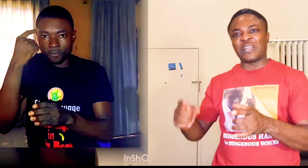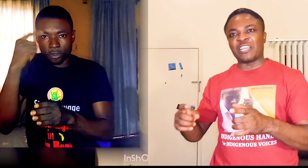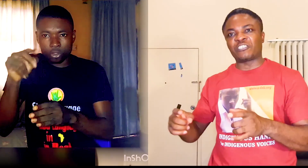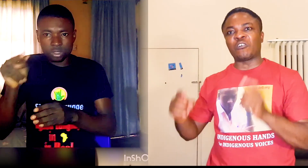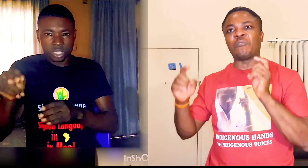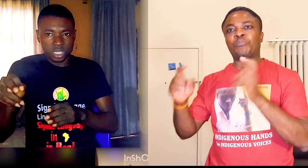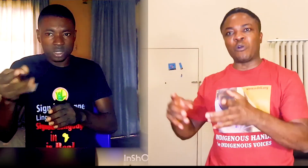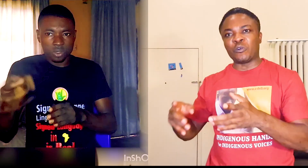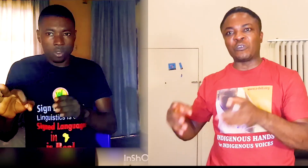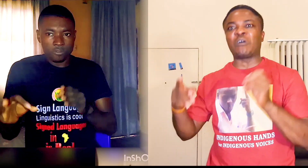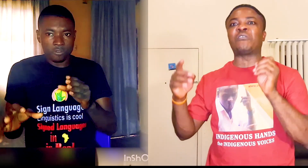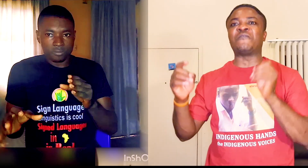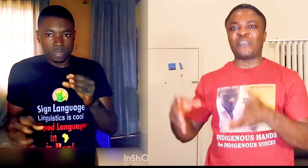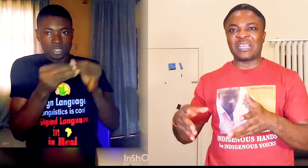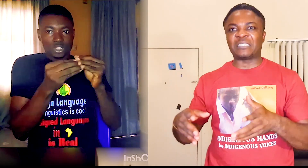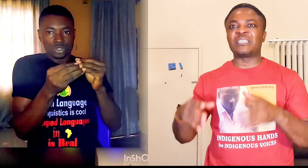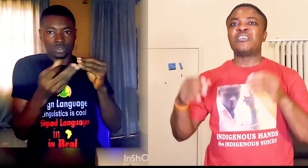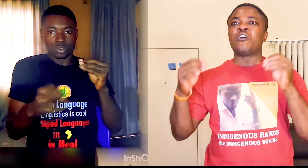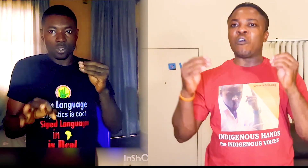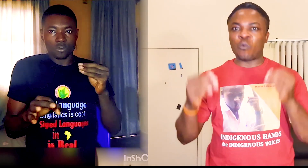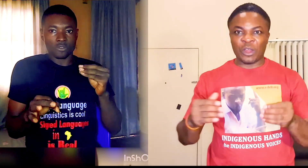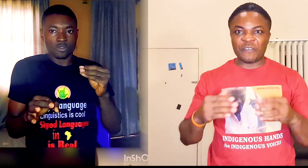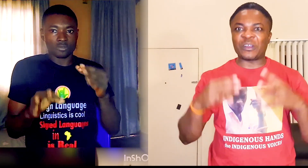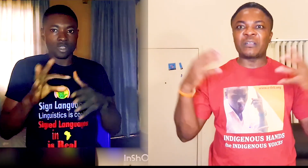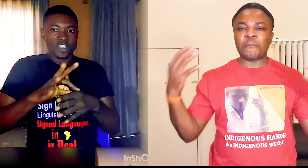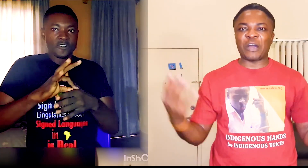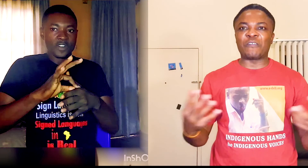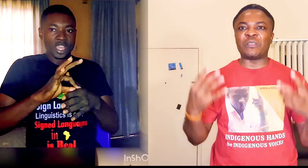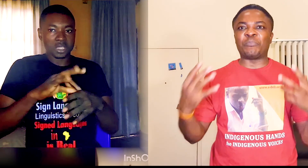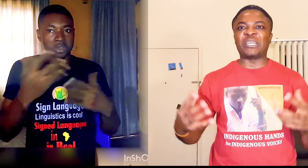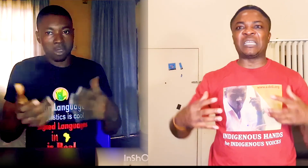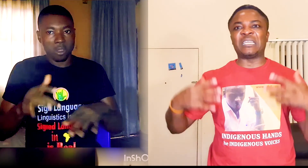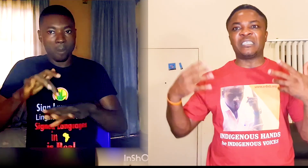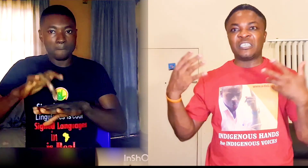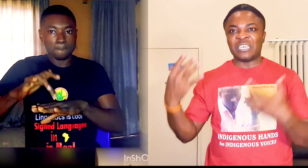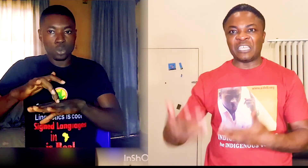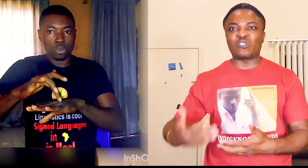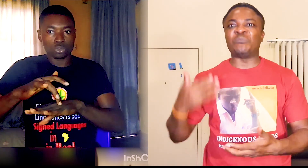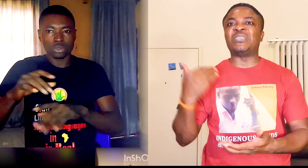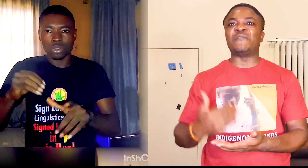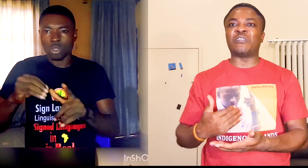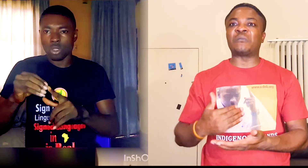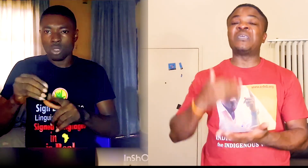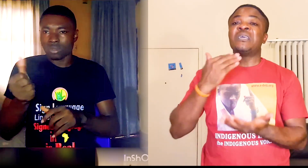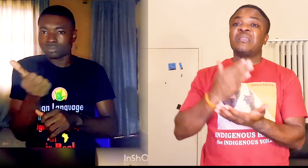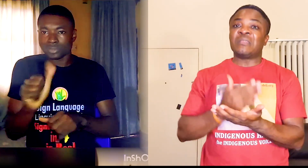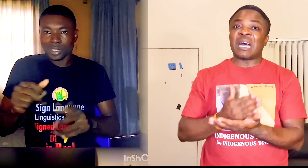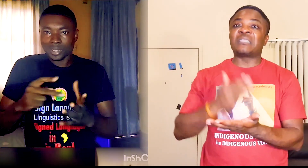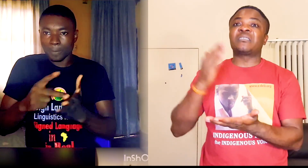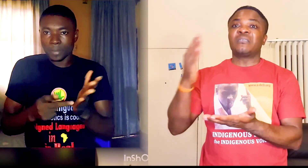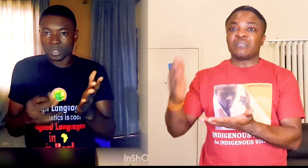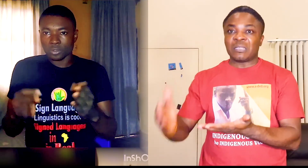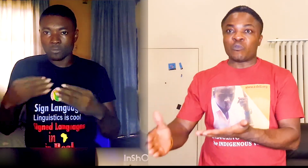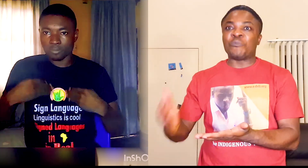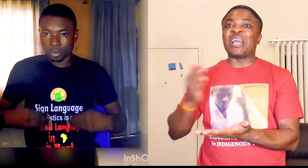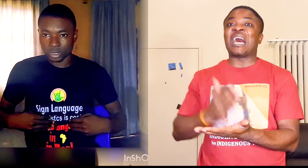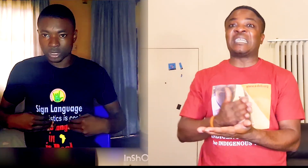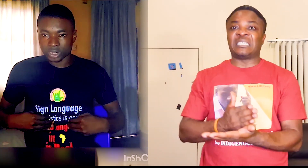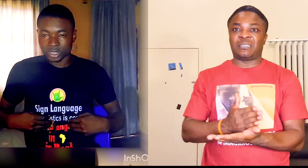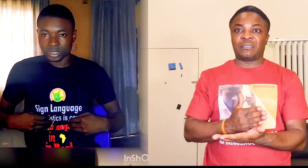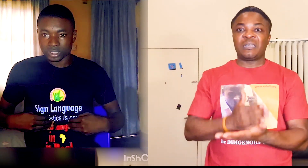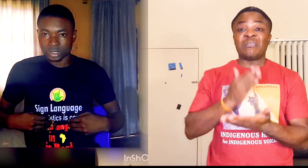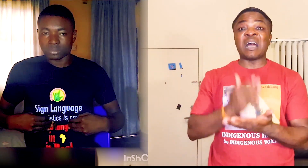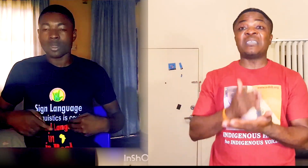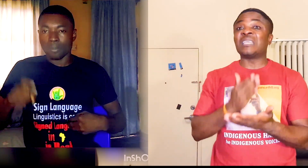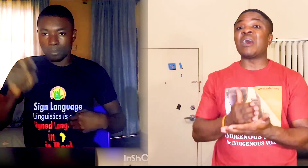the flesh or bone or the veins or whatever part of the body that needs to be developed, that will be